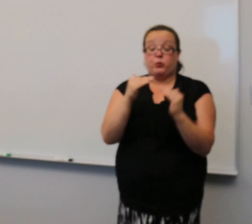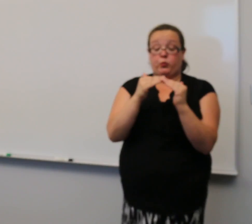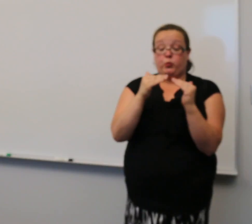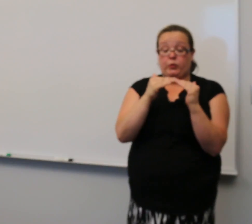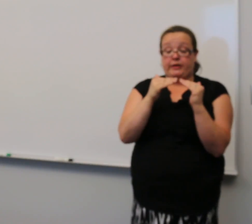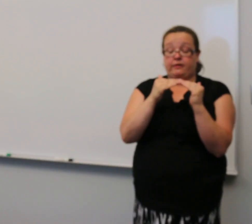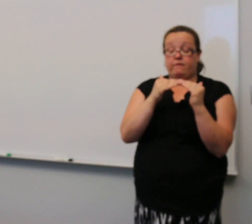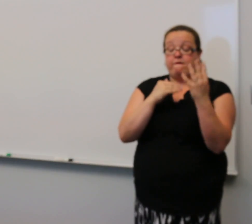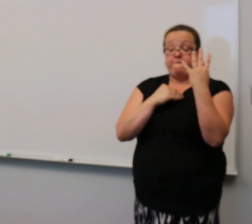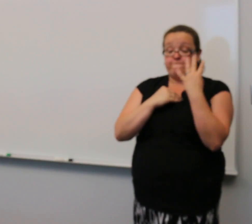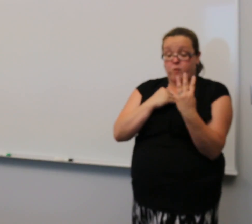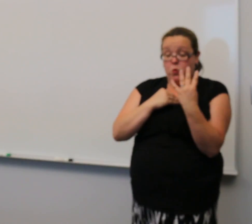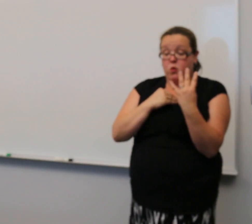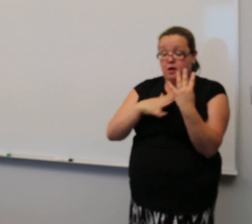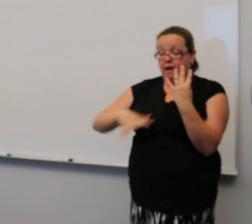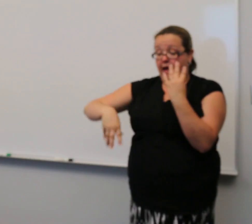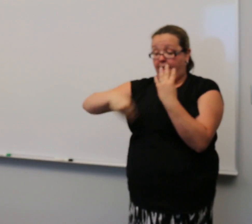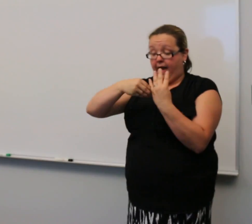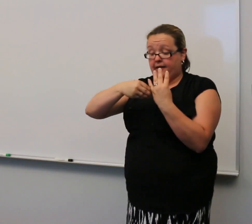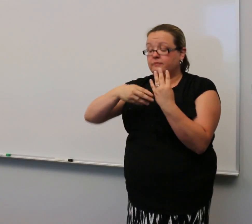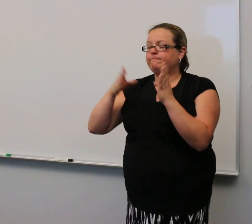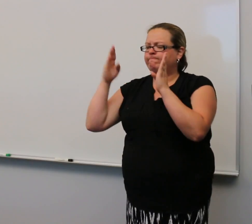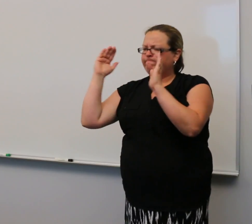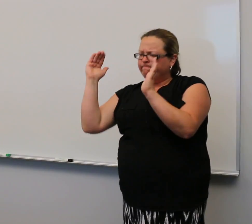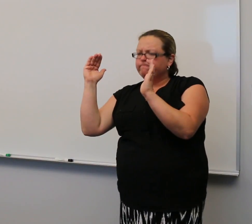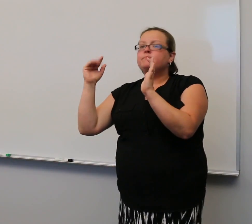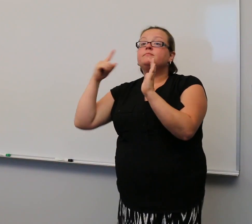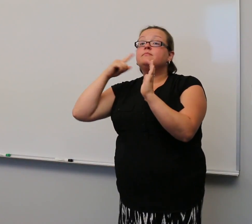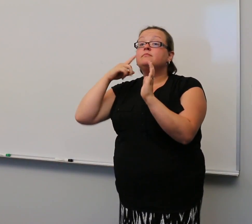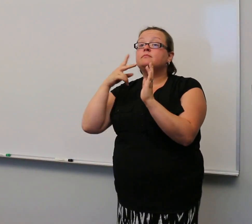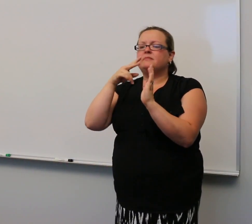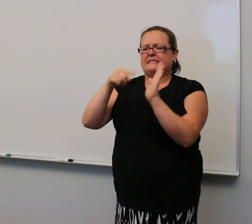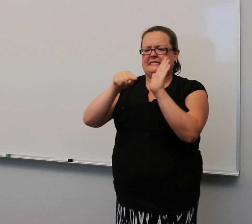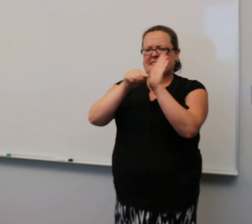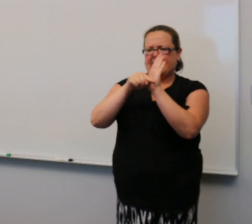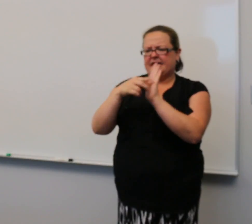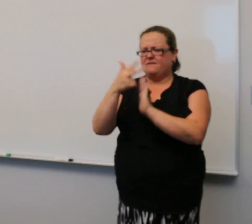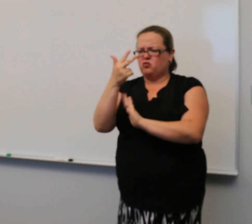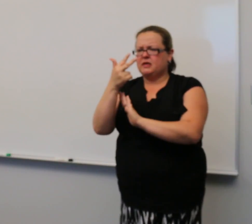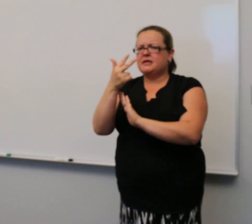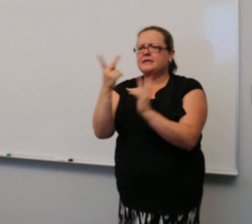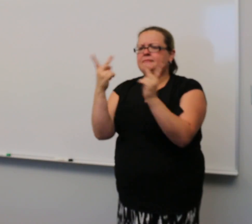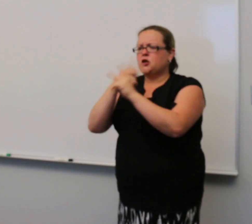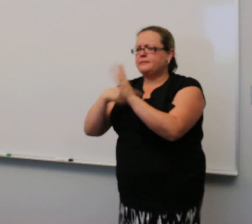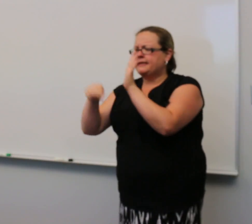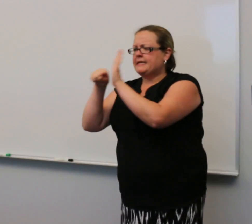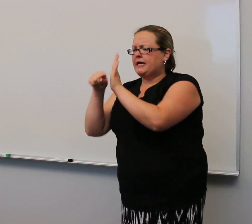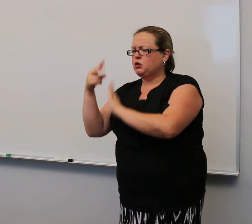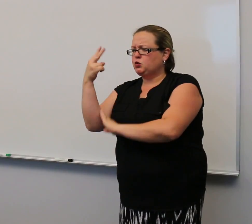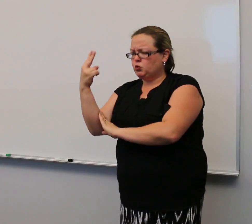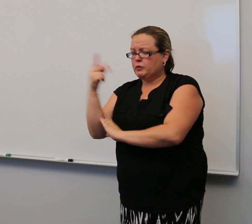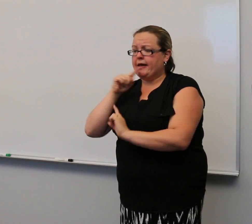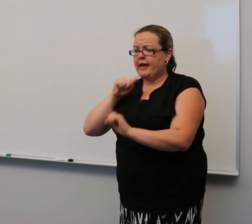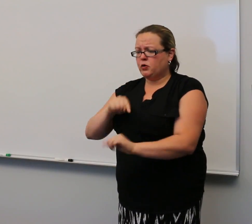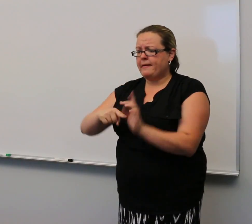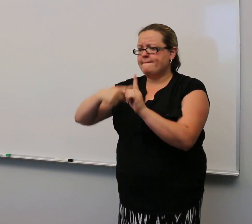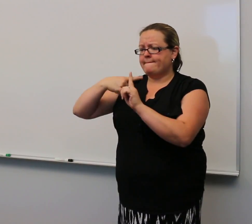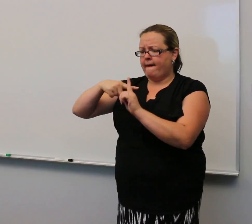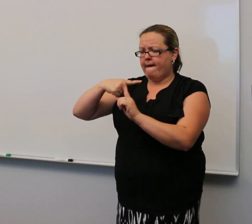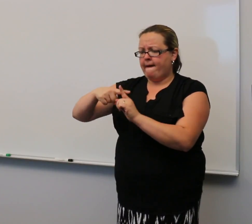is positive 6. Two negatives multiplied gives you a positive. And then finally we do the addition.